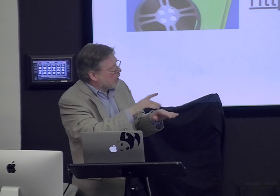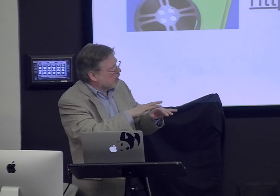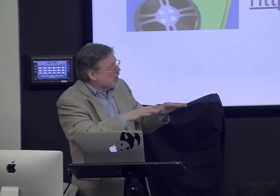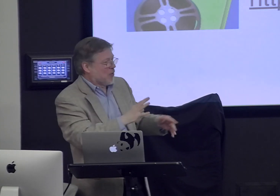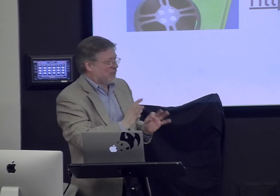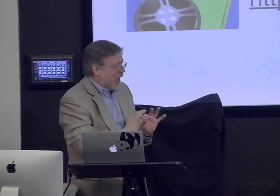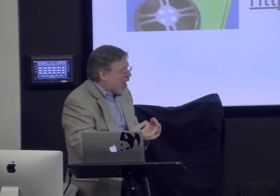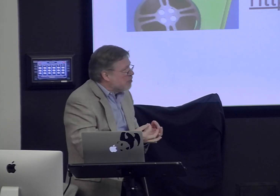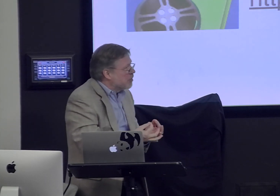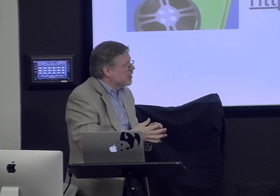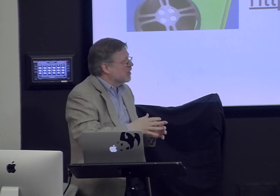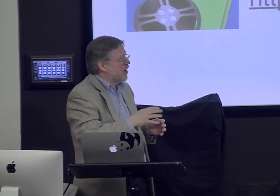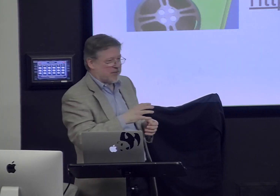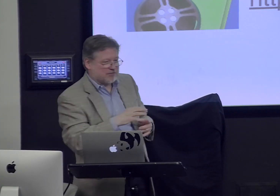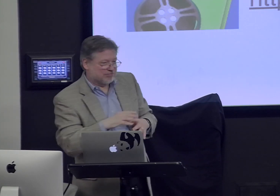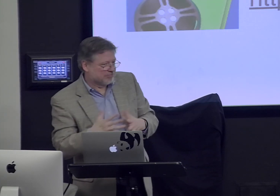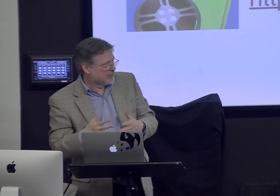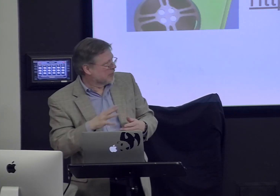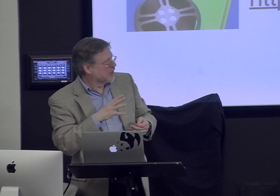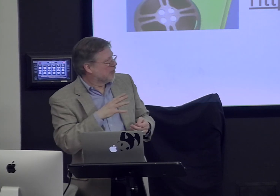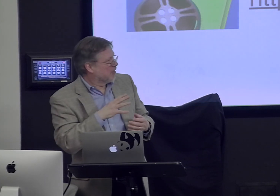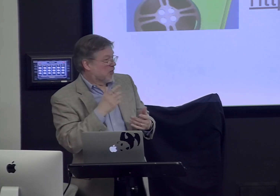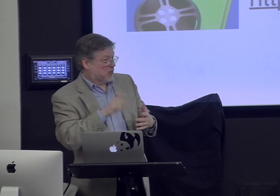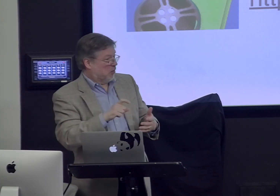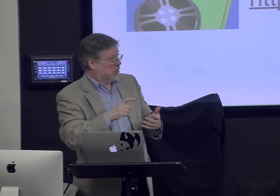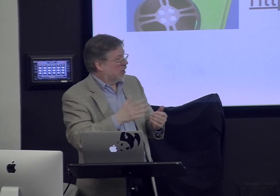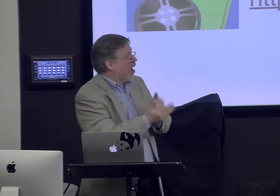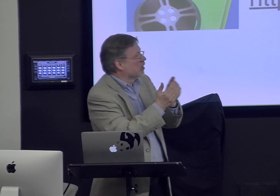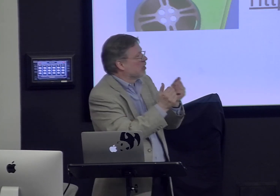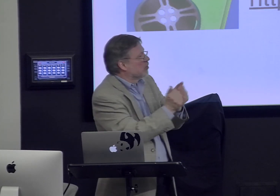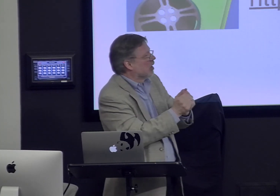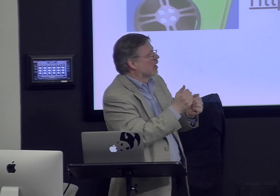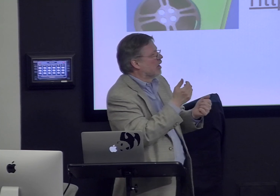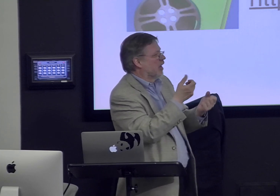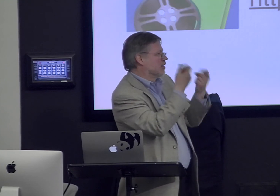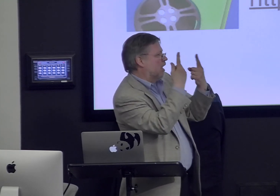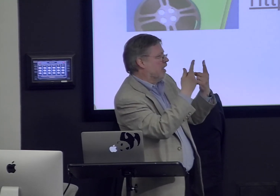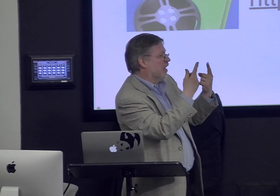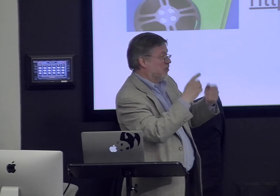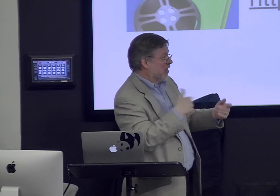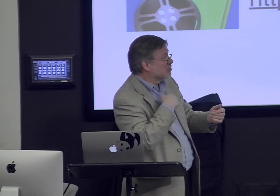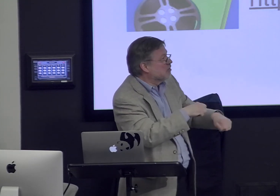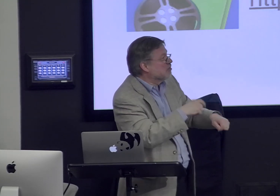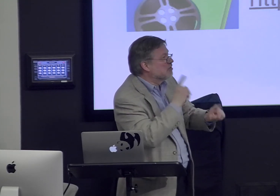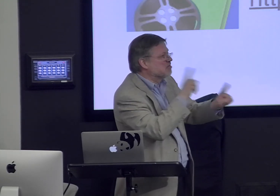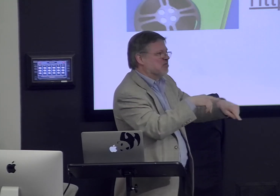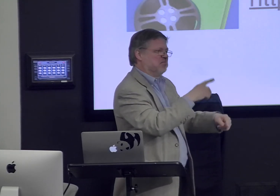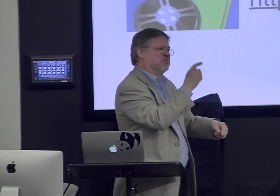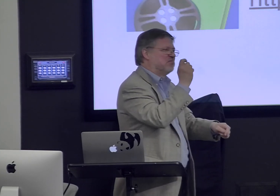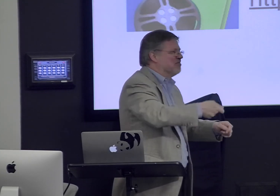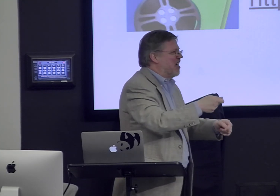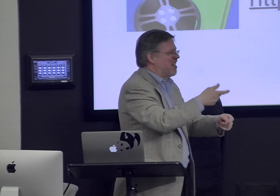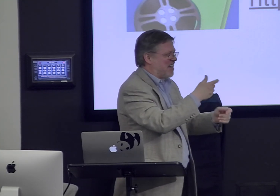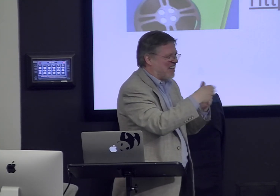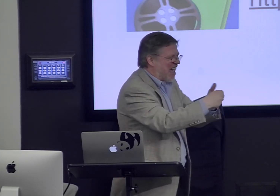can tolerate more variation. When you constantly have a heterogeneity of a community like you do here in